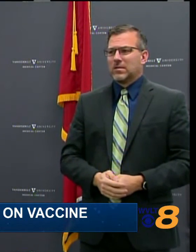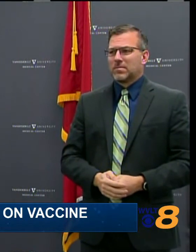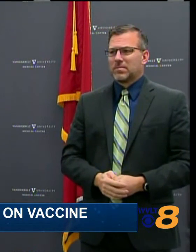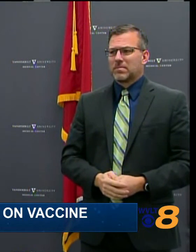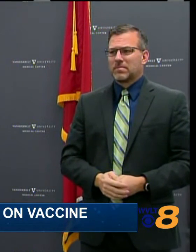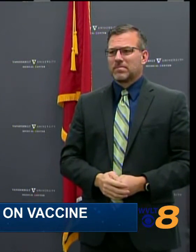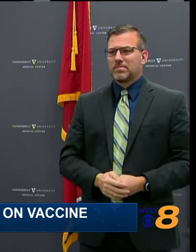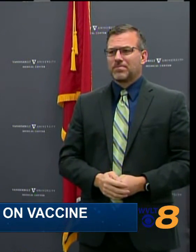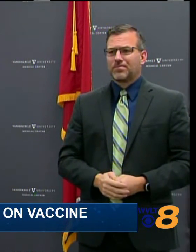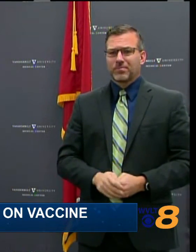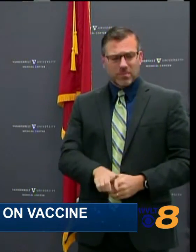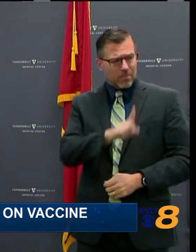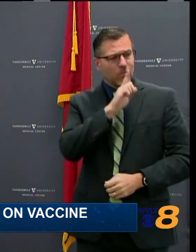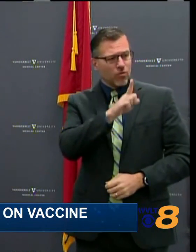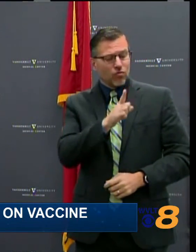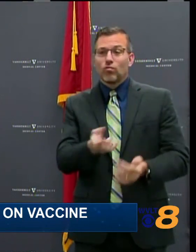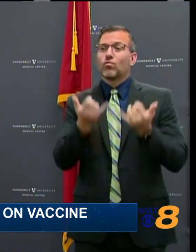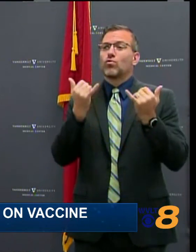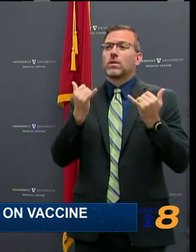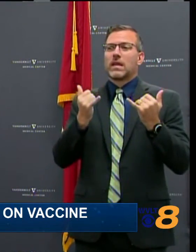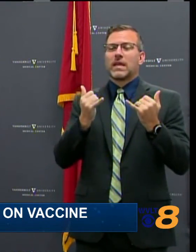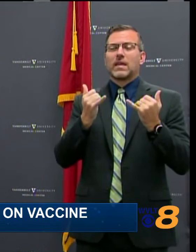it is very true that today's a hopeful day.